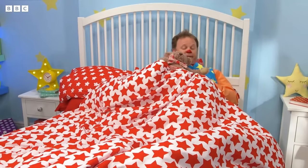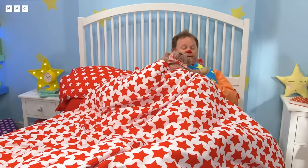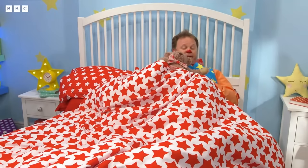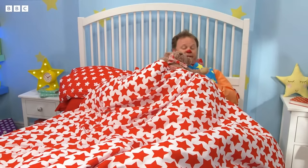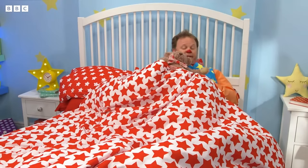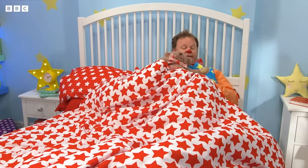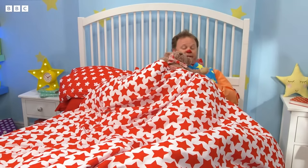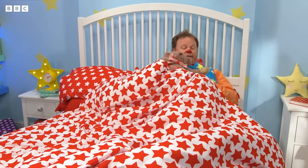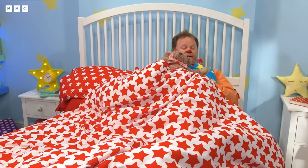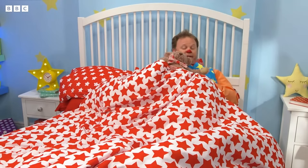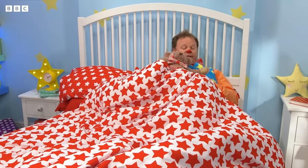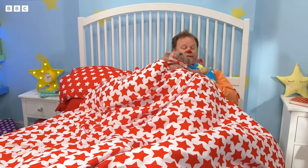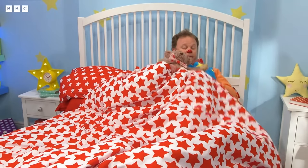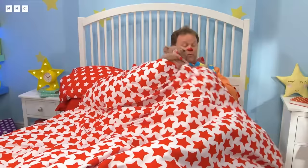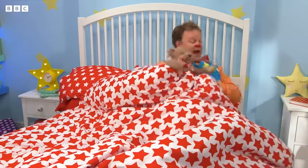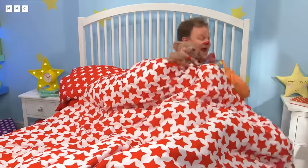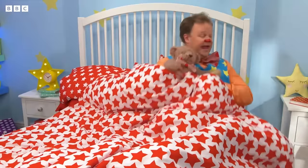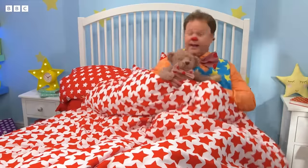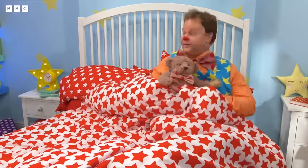Mr. Tumble! Hey!